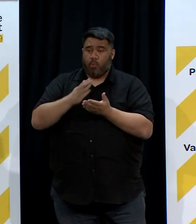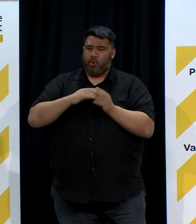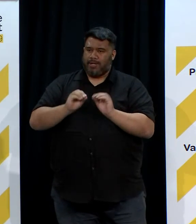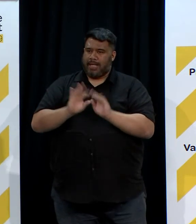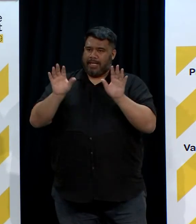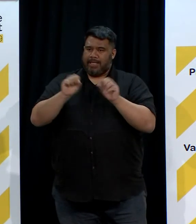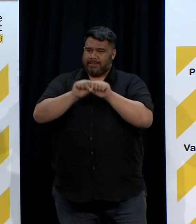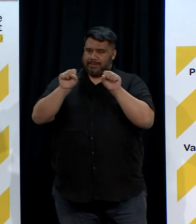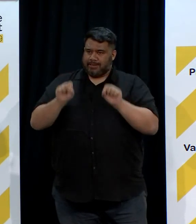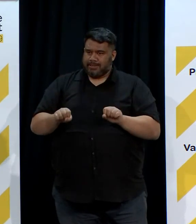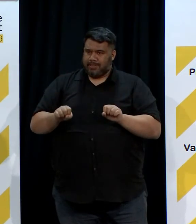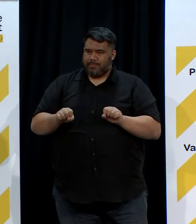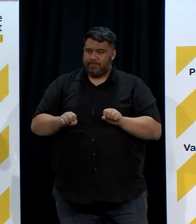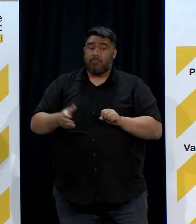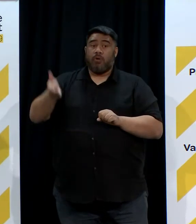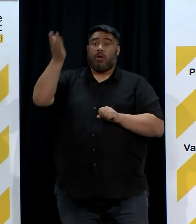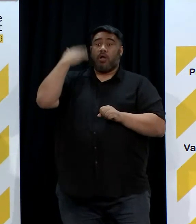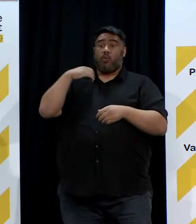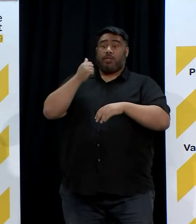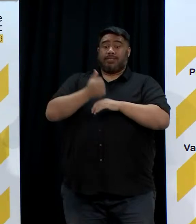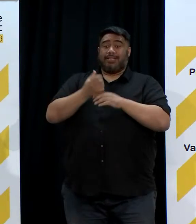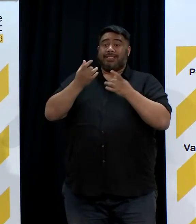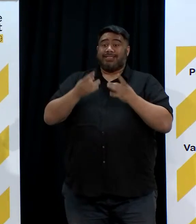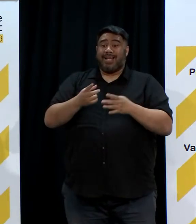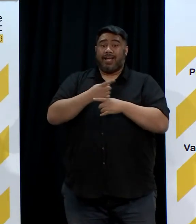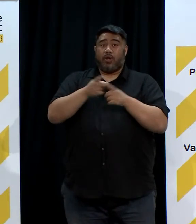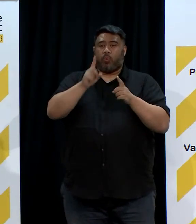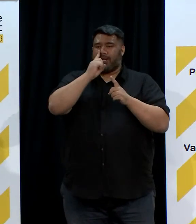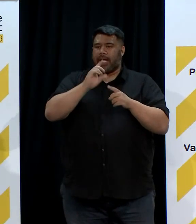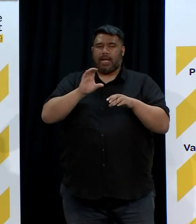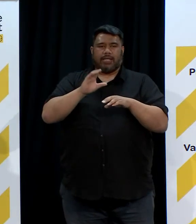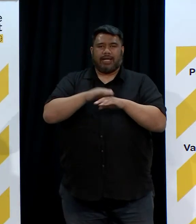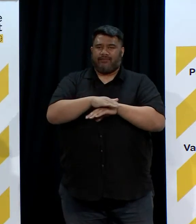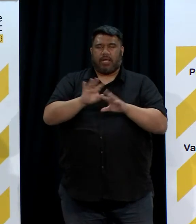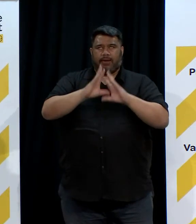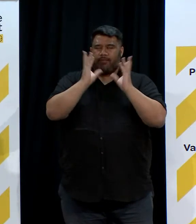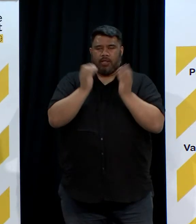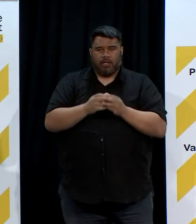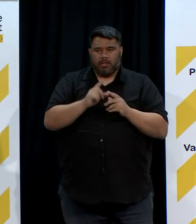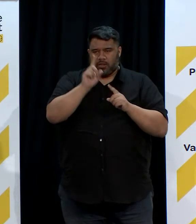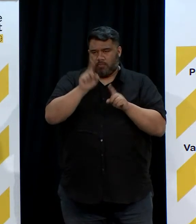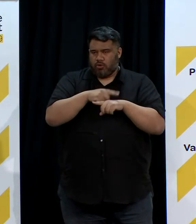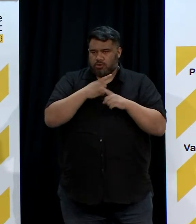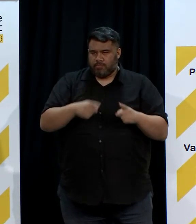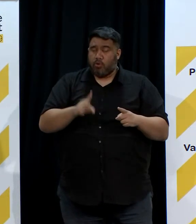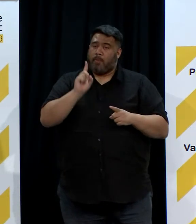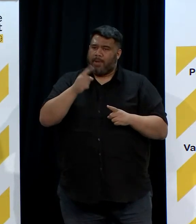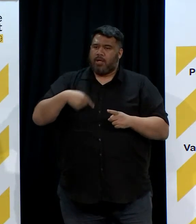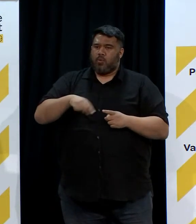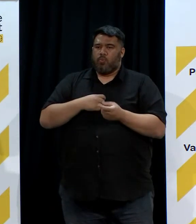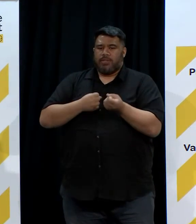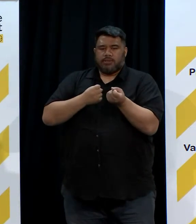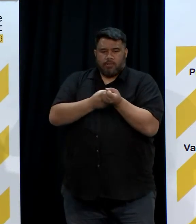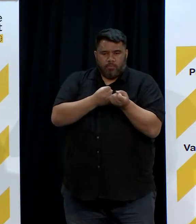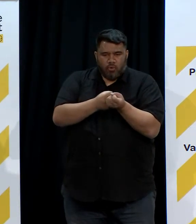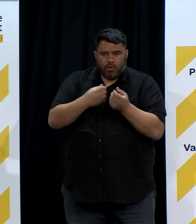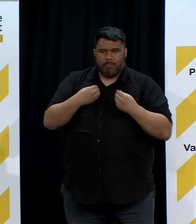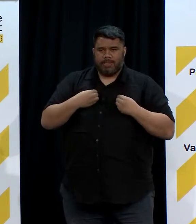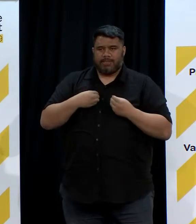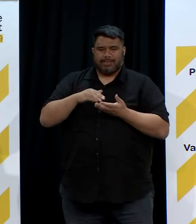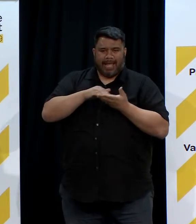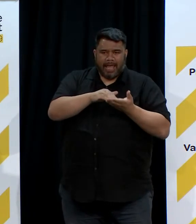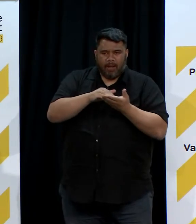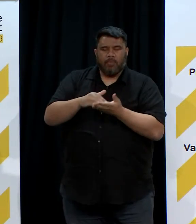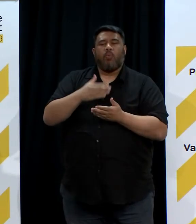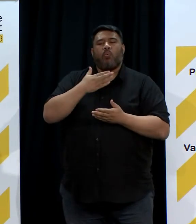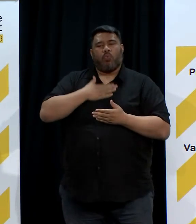in a position to be able to pay the whole wage bill of the country, that we're here to provide support and assistance to businesses. We've had a lot